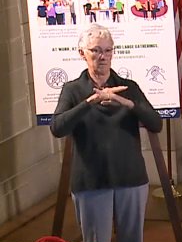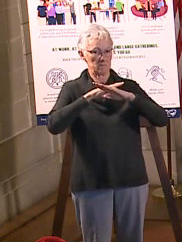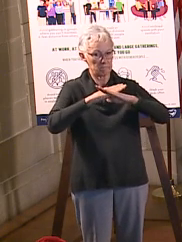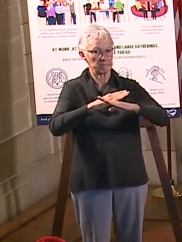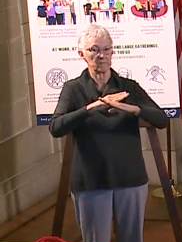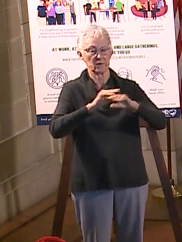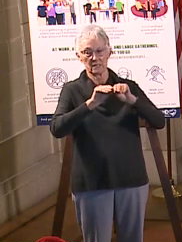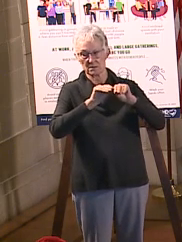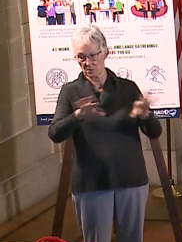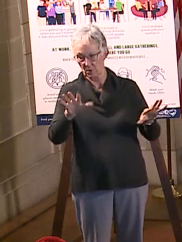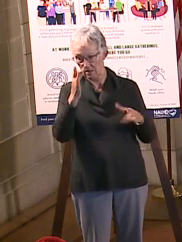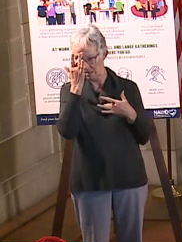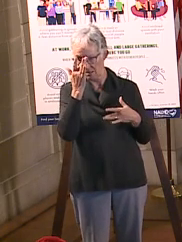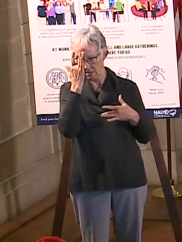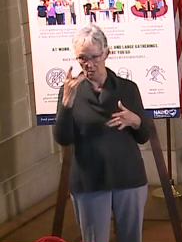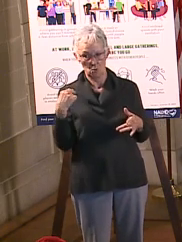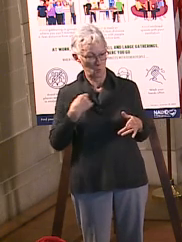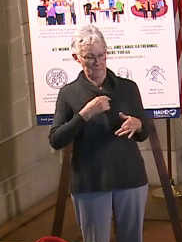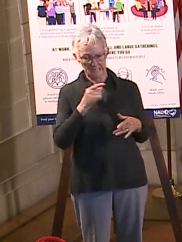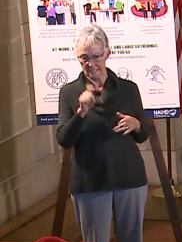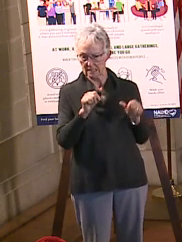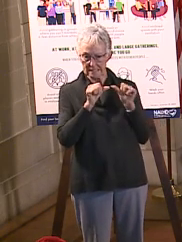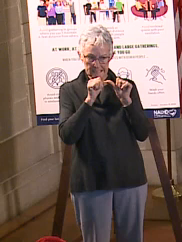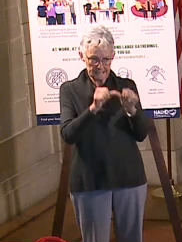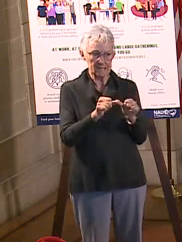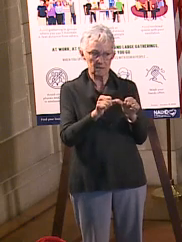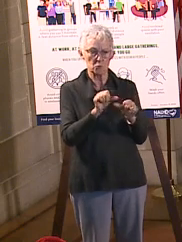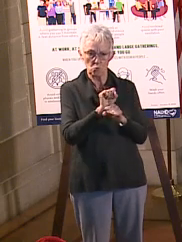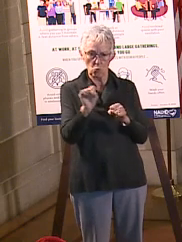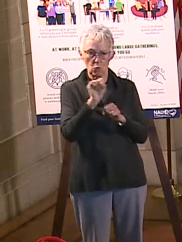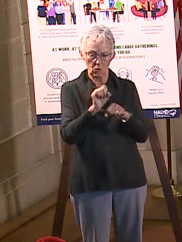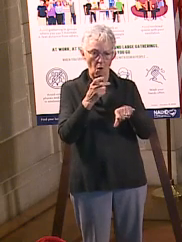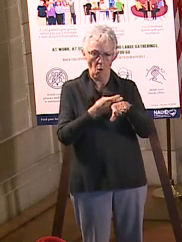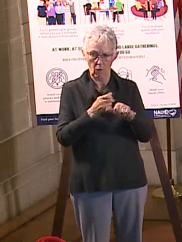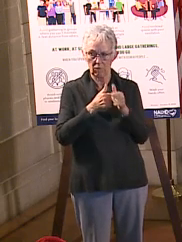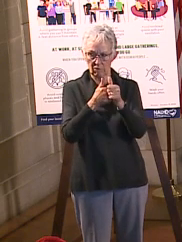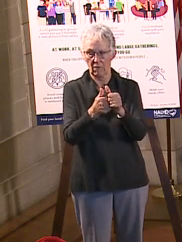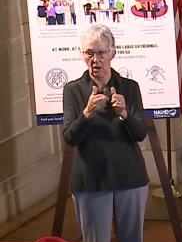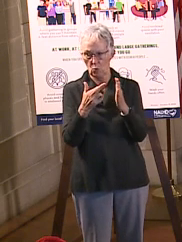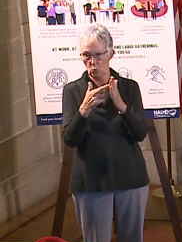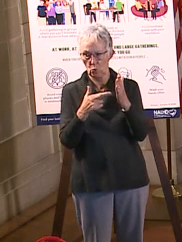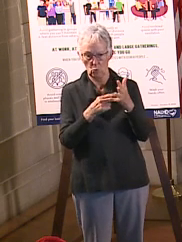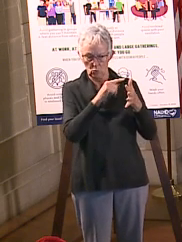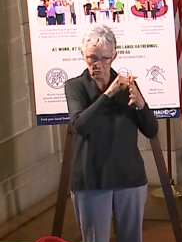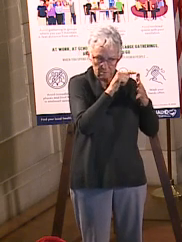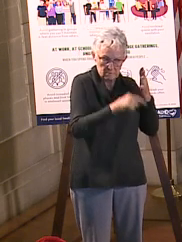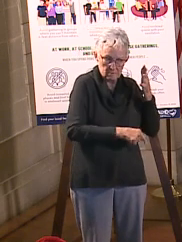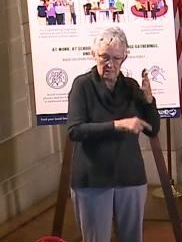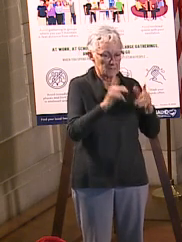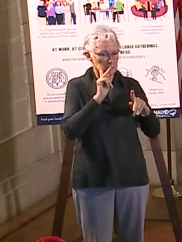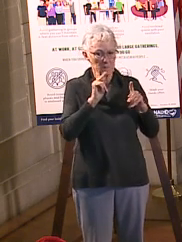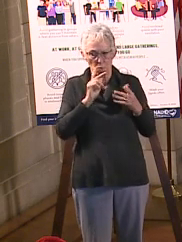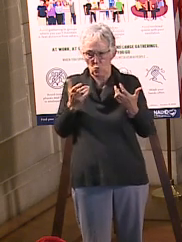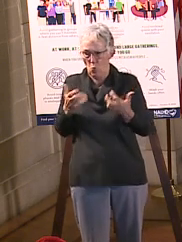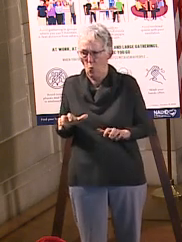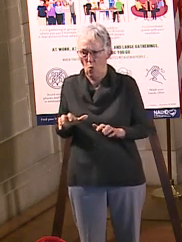need to continue to maintain that effort, especially as we go up to the holidays. Nobody wants to be sick during the holidays, so please